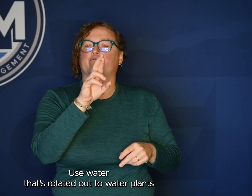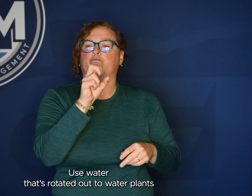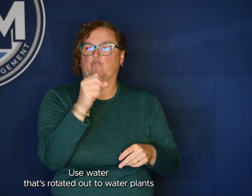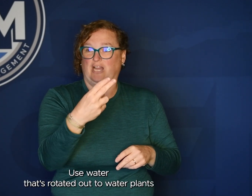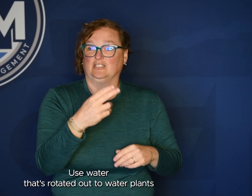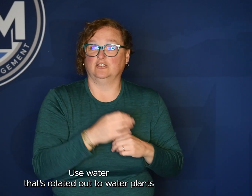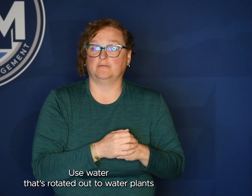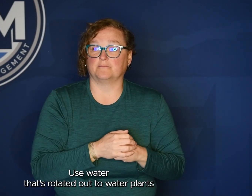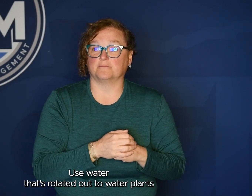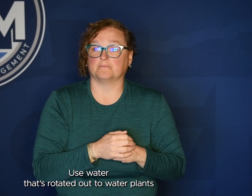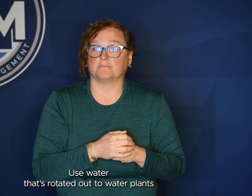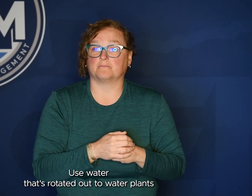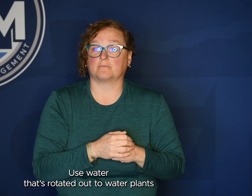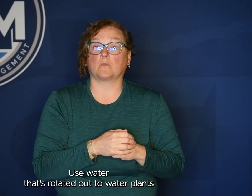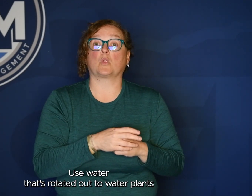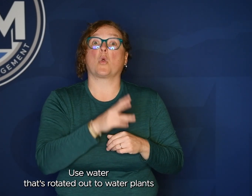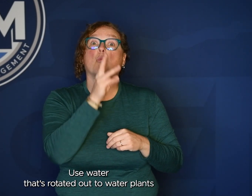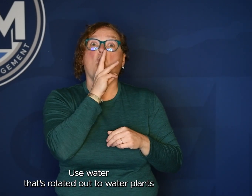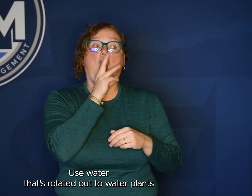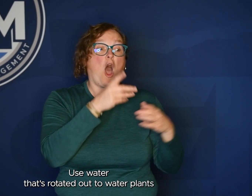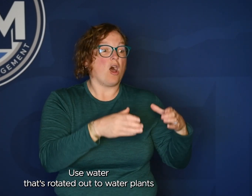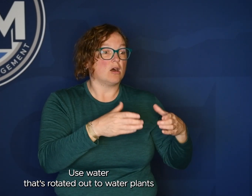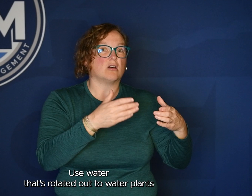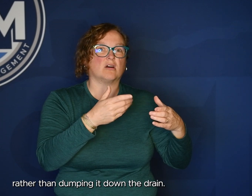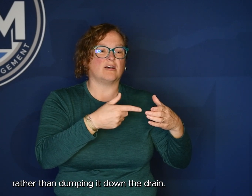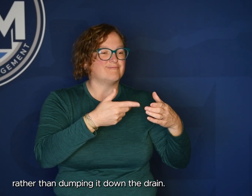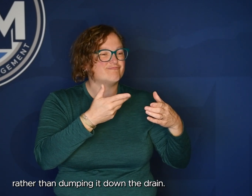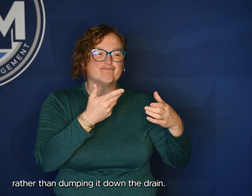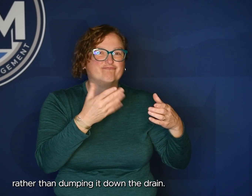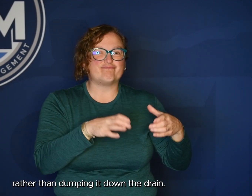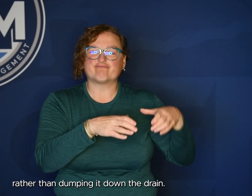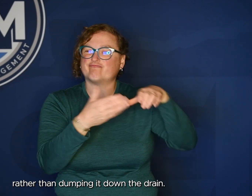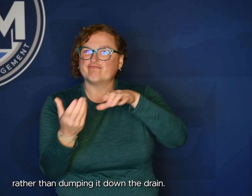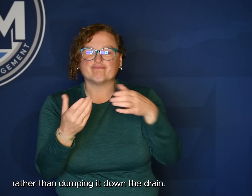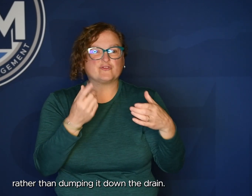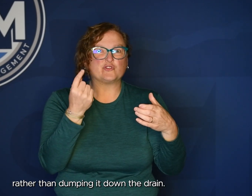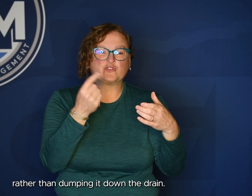Use water that's rotated out to water plants rather than dumping it down the drain.